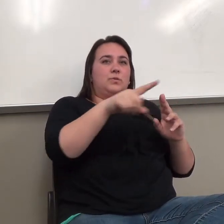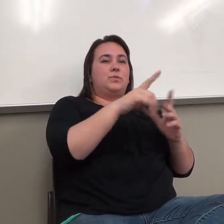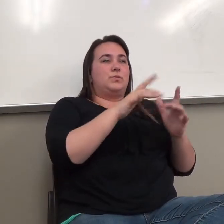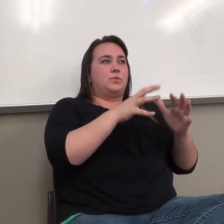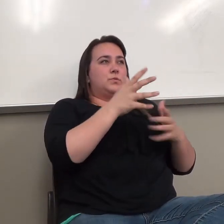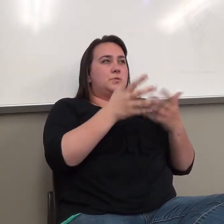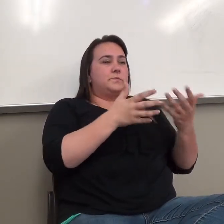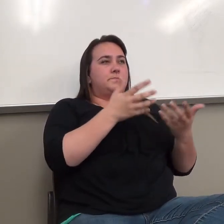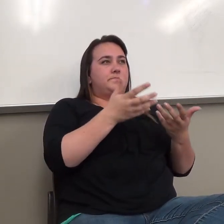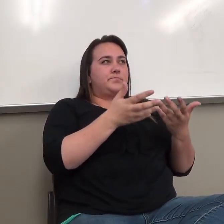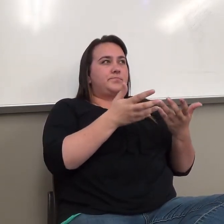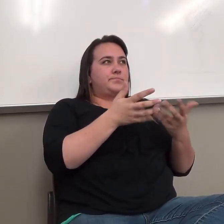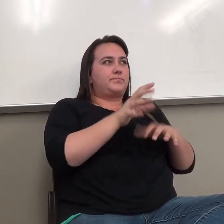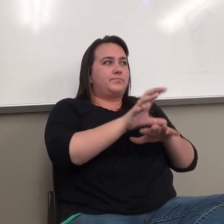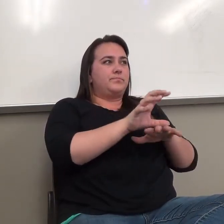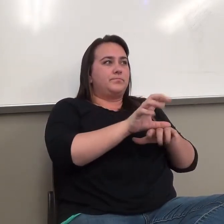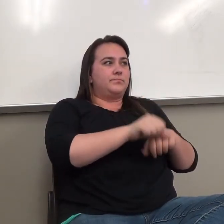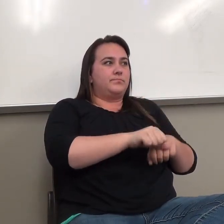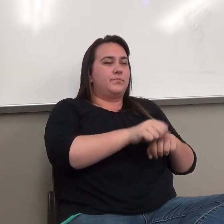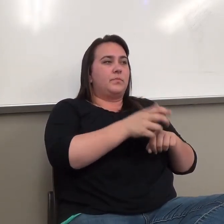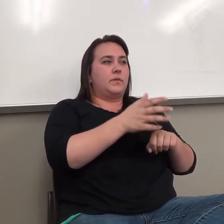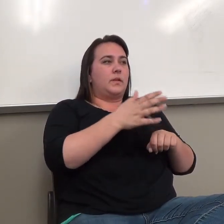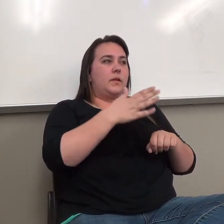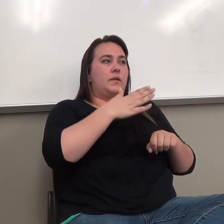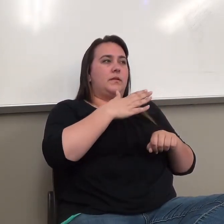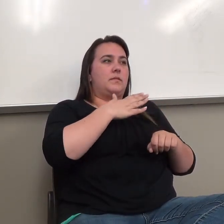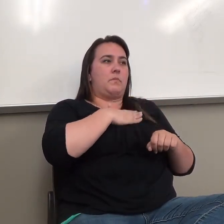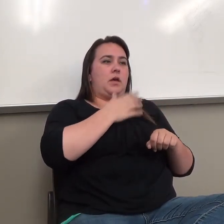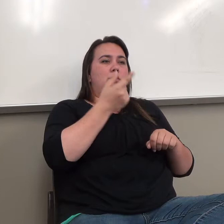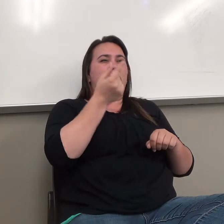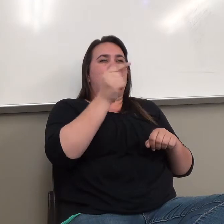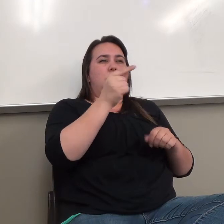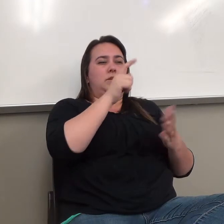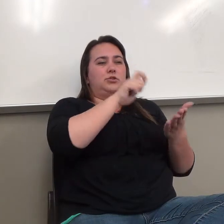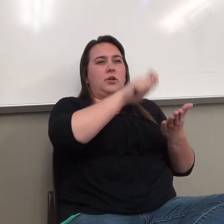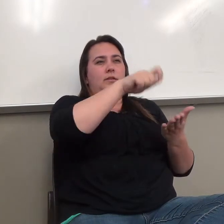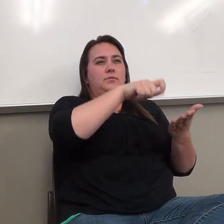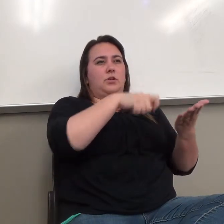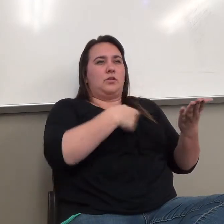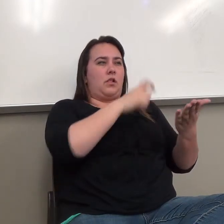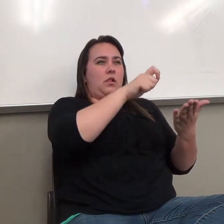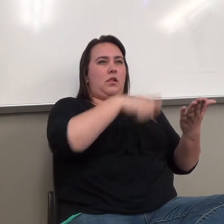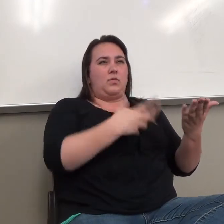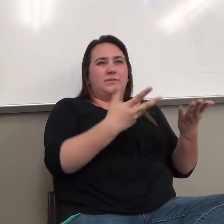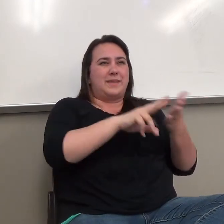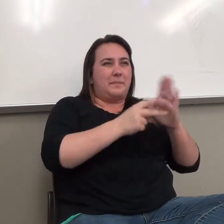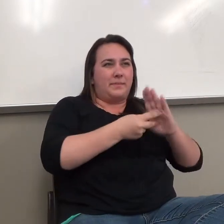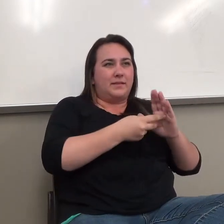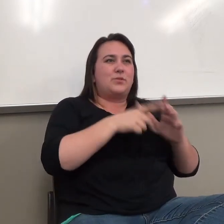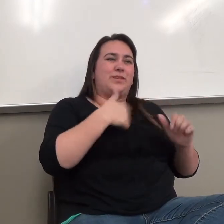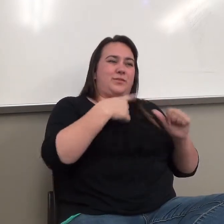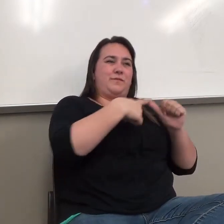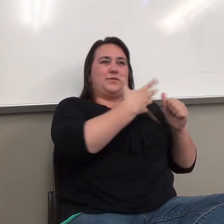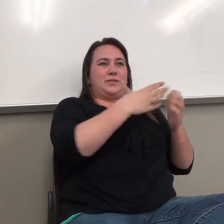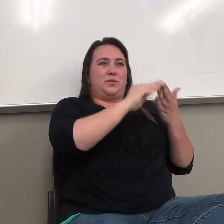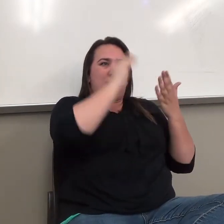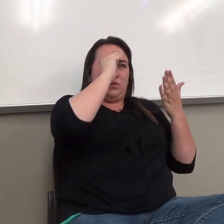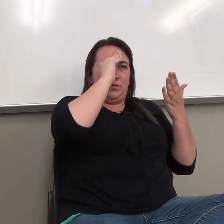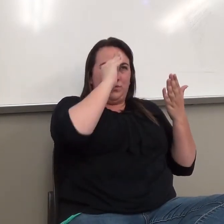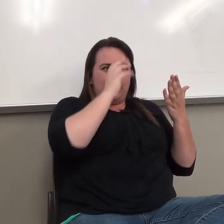on what do my little green marks mean right away. So that's why we are doing actual